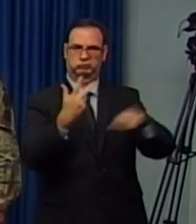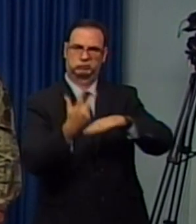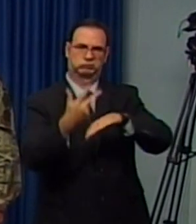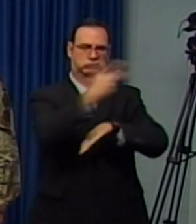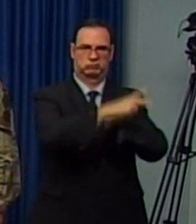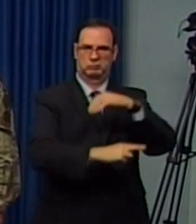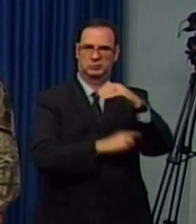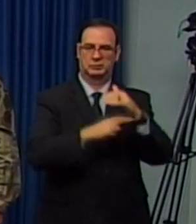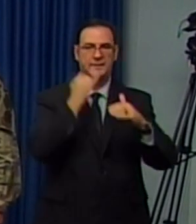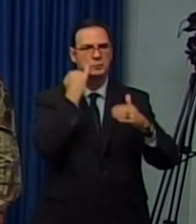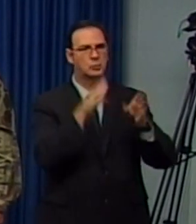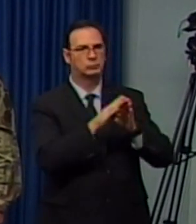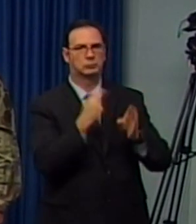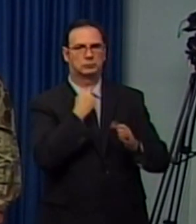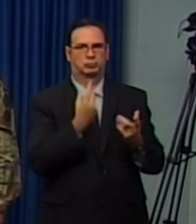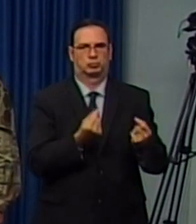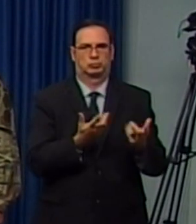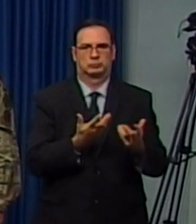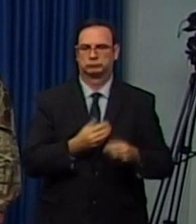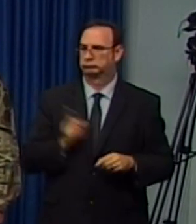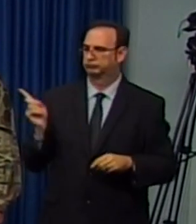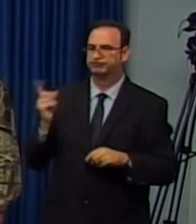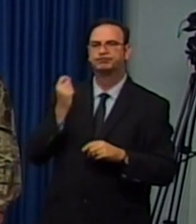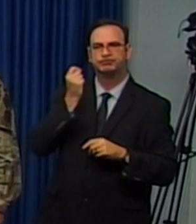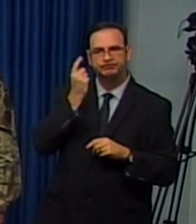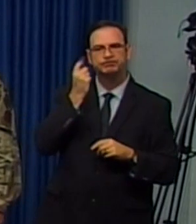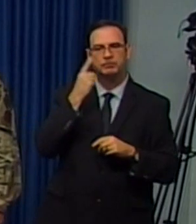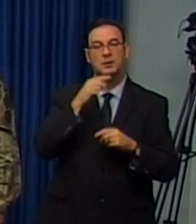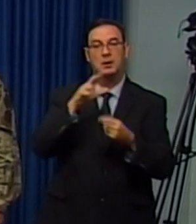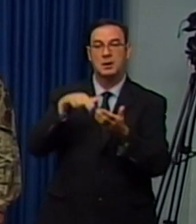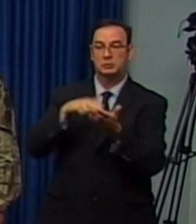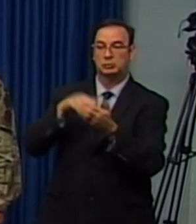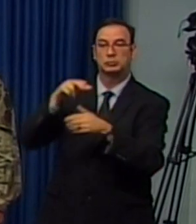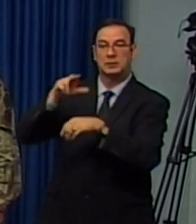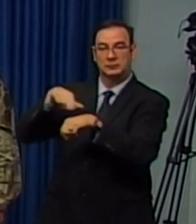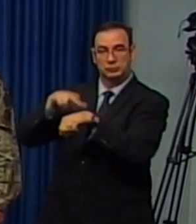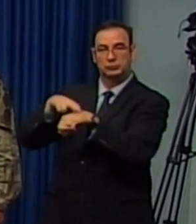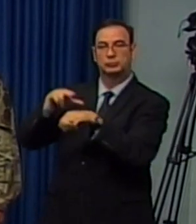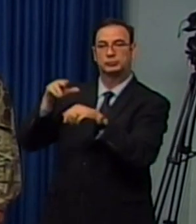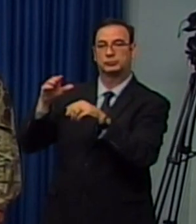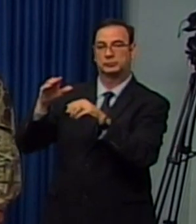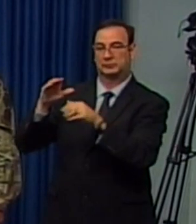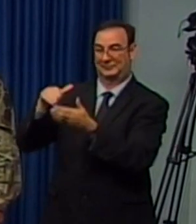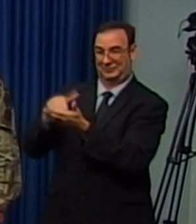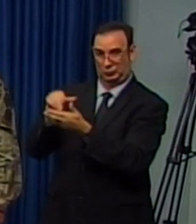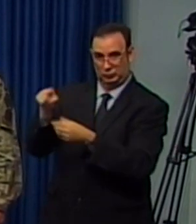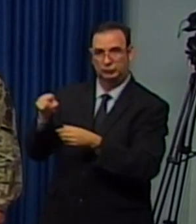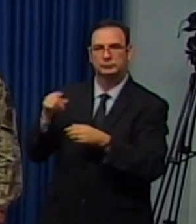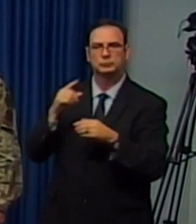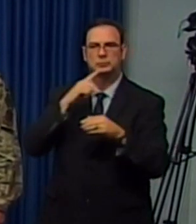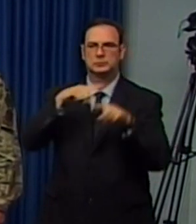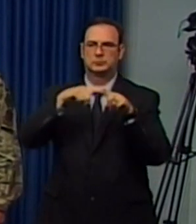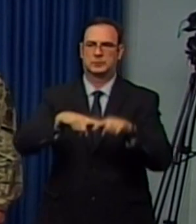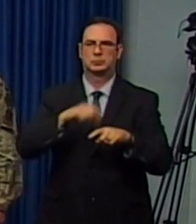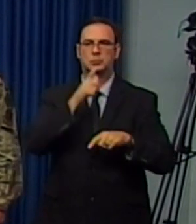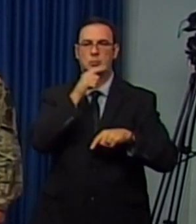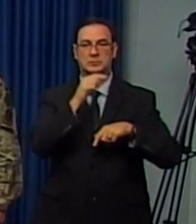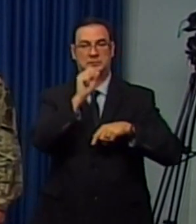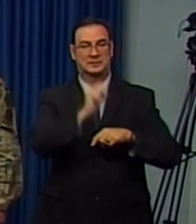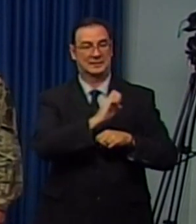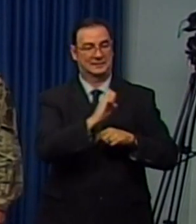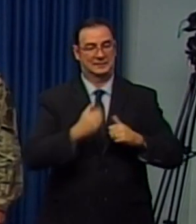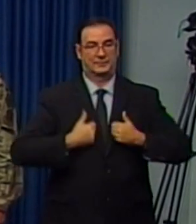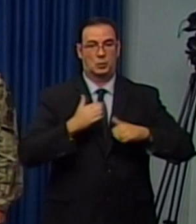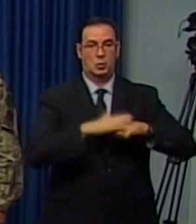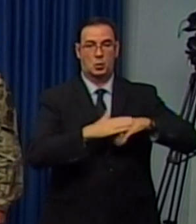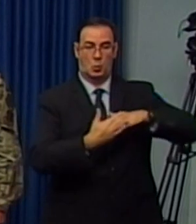the National Hurricane Center puts out a lot of guidance. I would look at that. It varies based on where you are on the East Coast. But once you